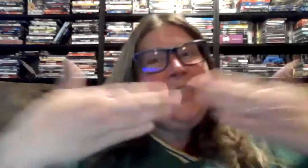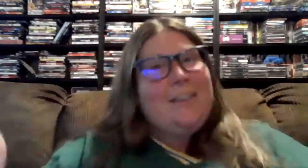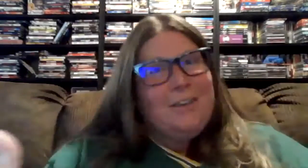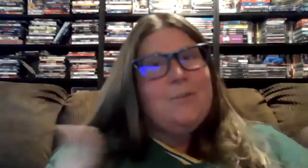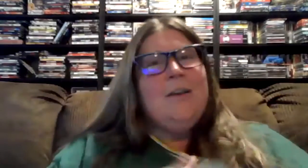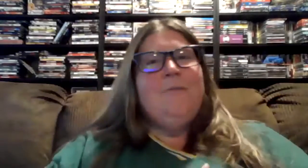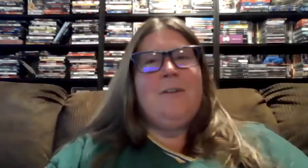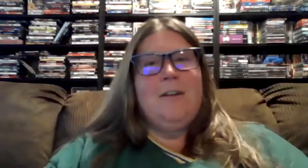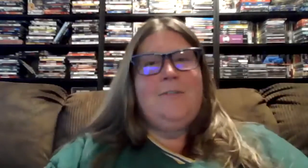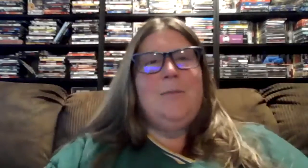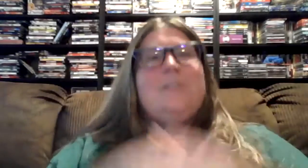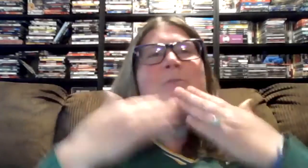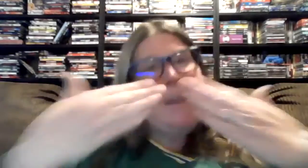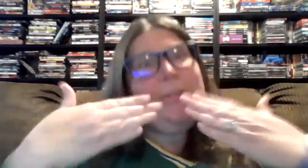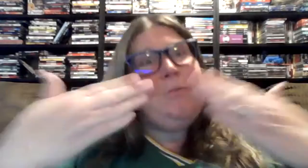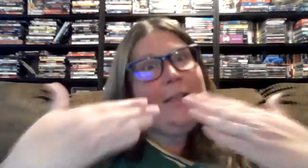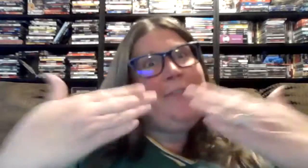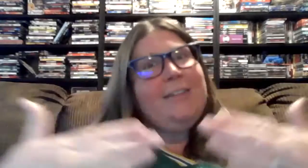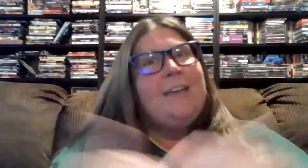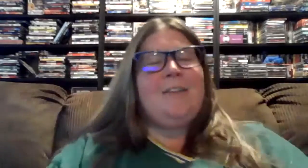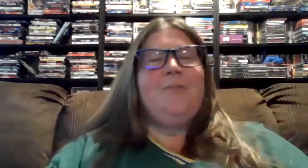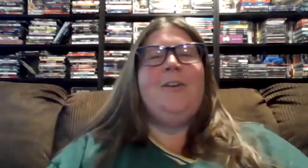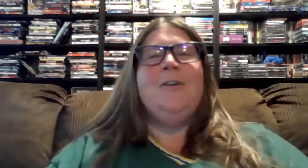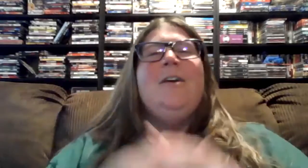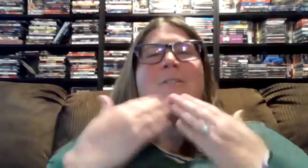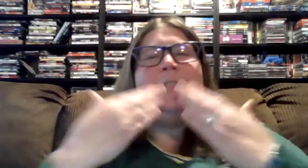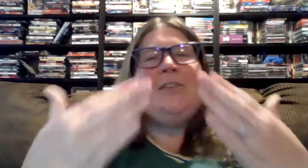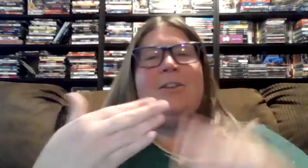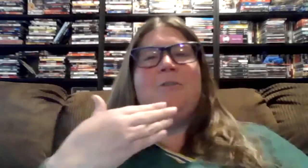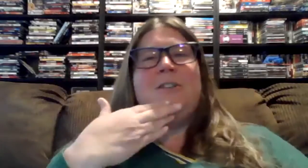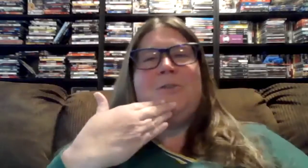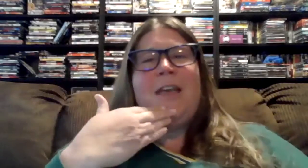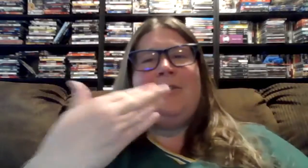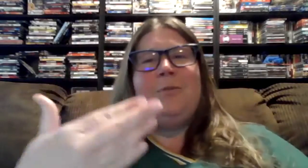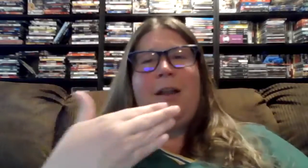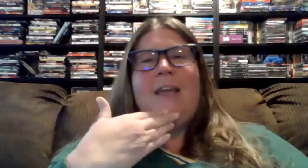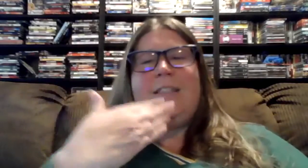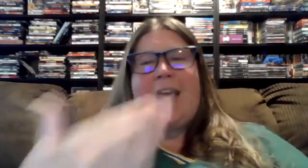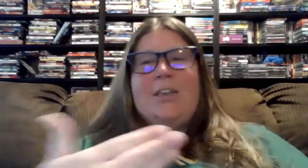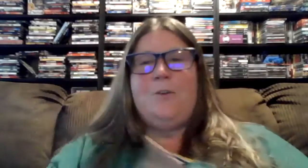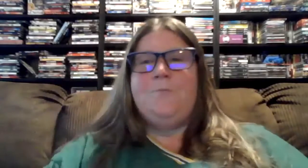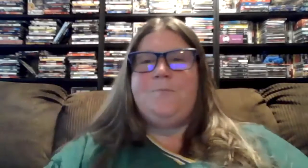thank you, for if someone's doing something really fantastic for you. So you can do it with 2 hands, 1 hand, thank you.